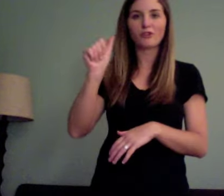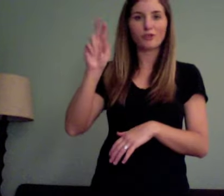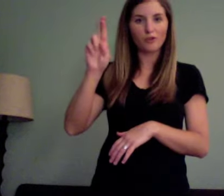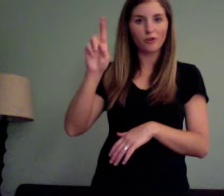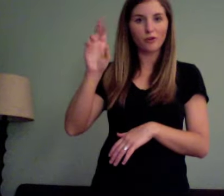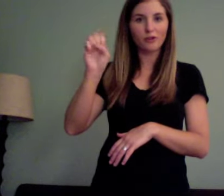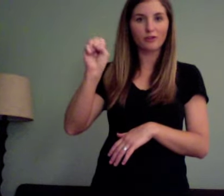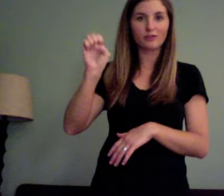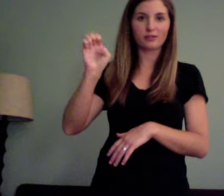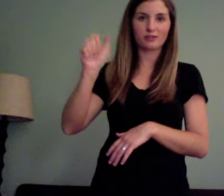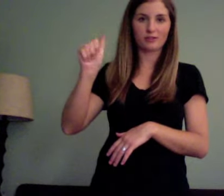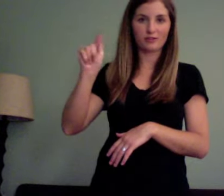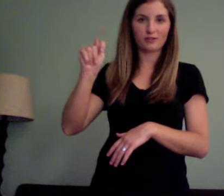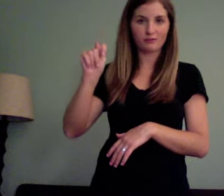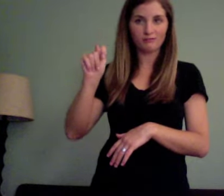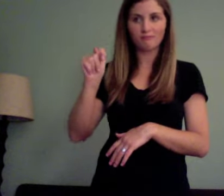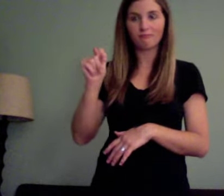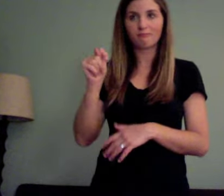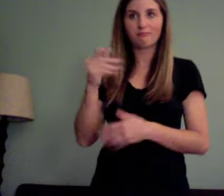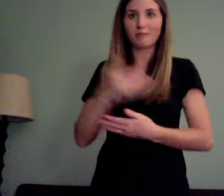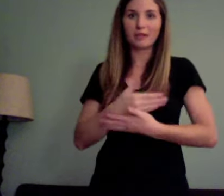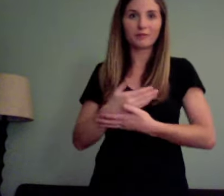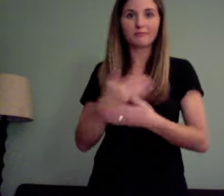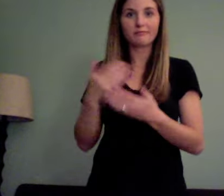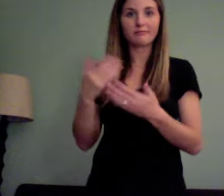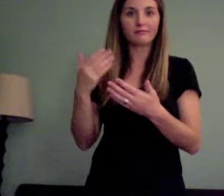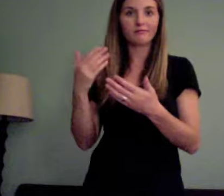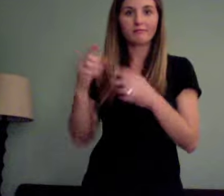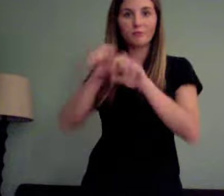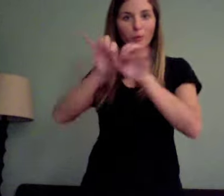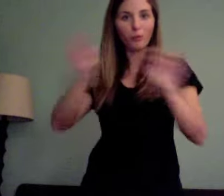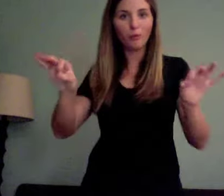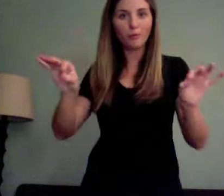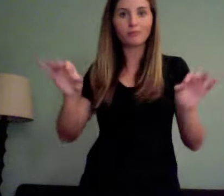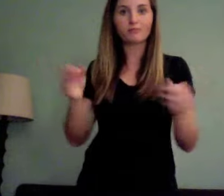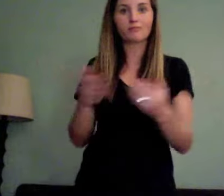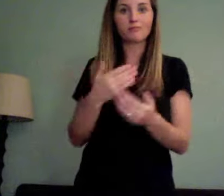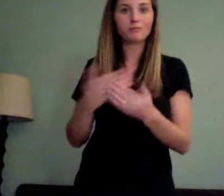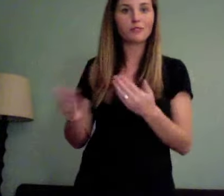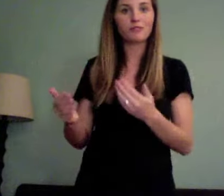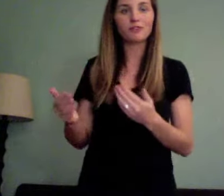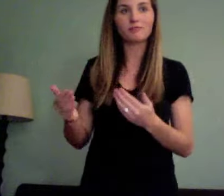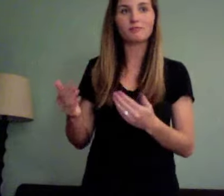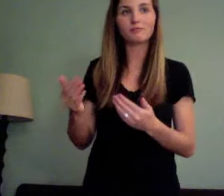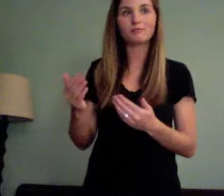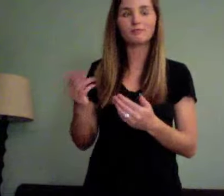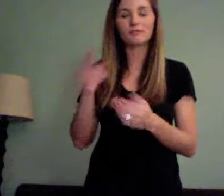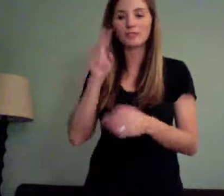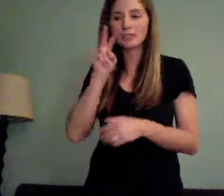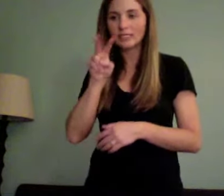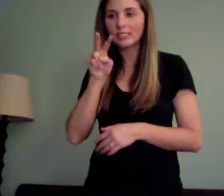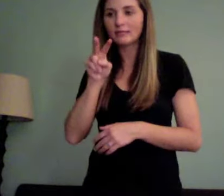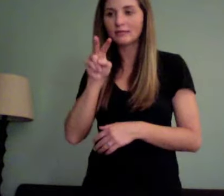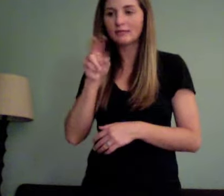Things in all of our lives that when you see it, when you hear it, it reminds you of your biggest